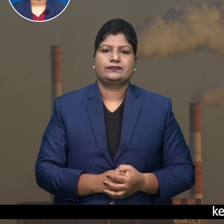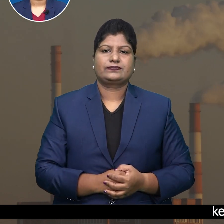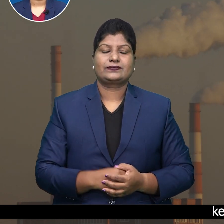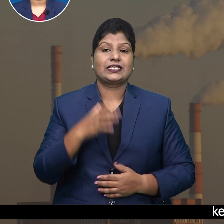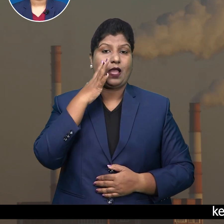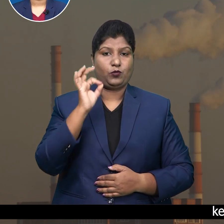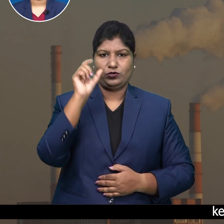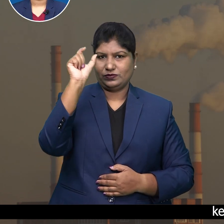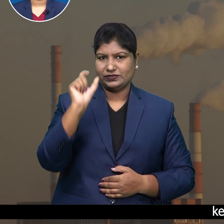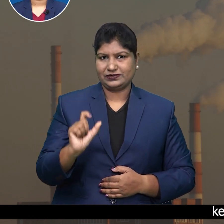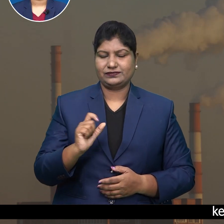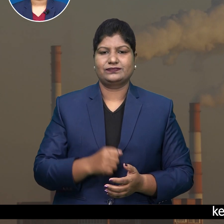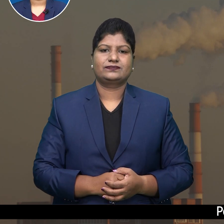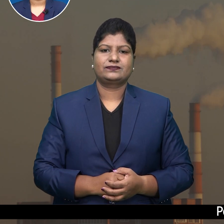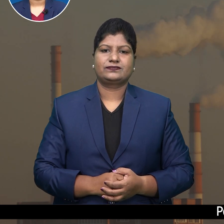Keywords: